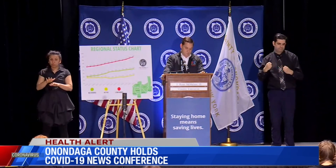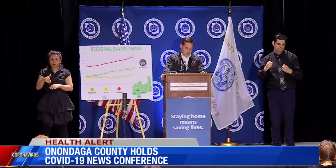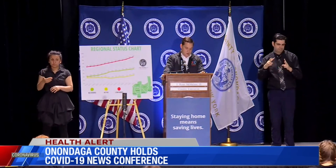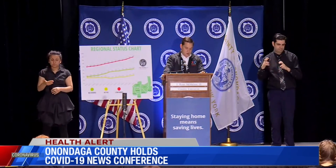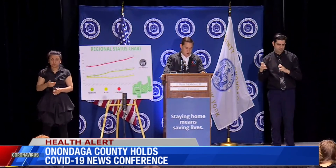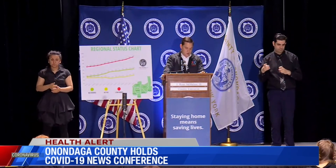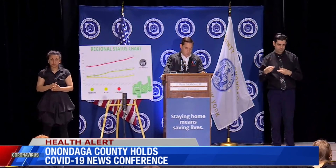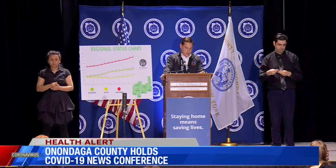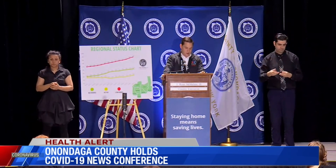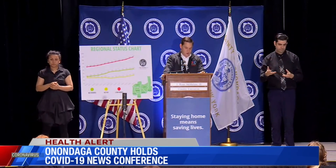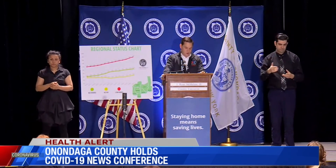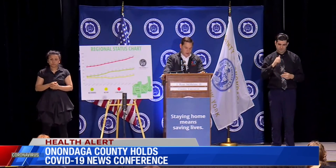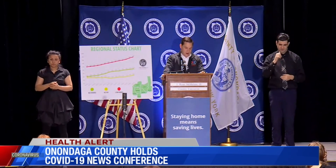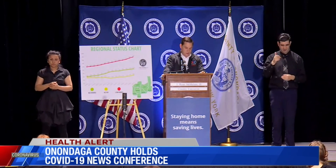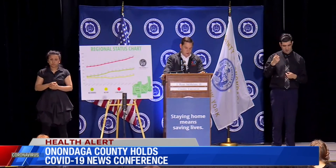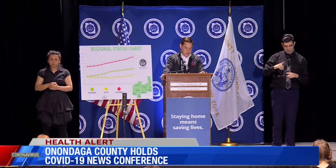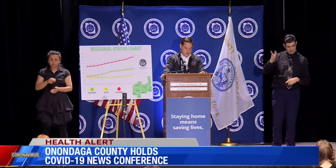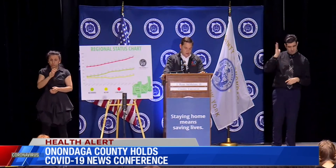before.